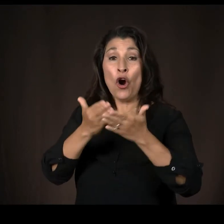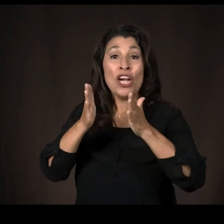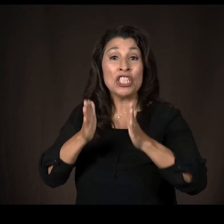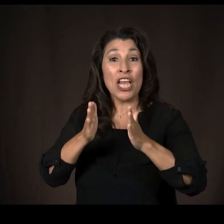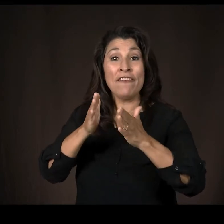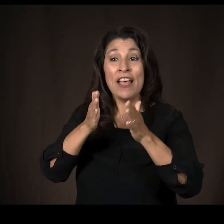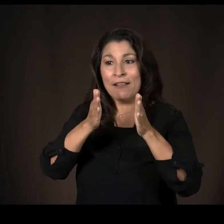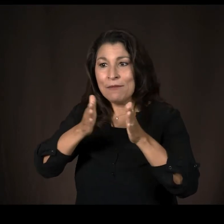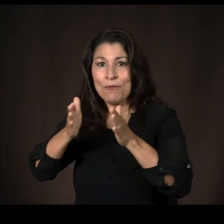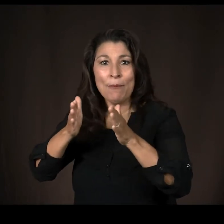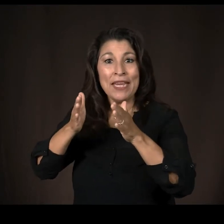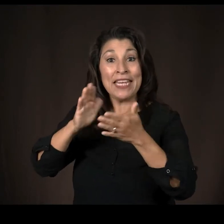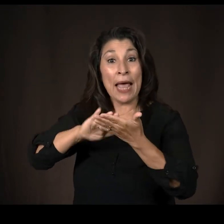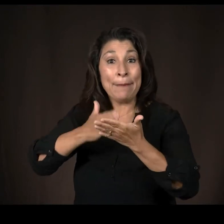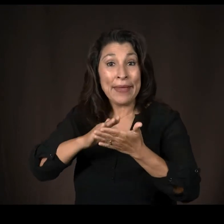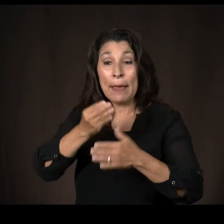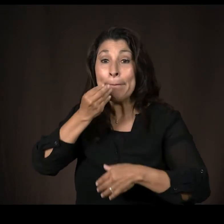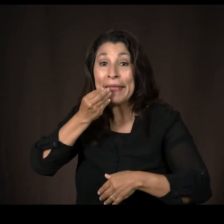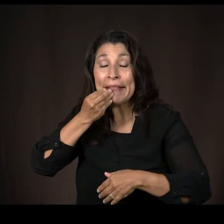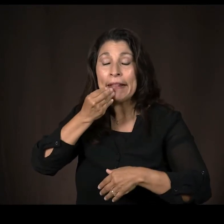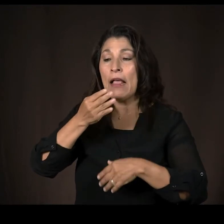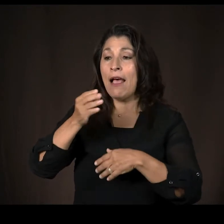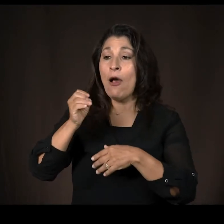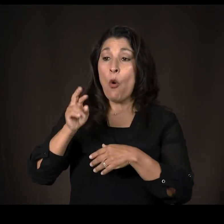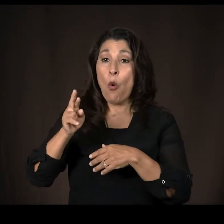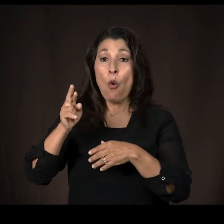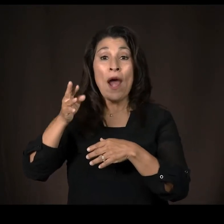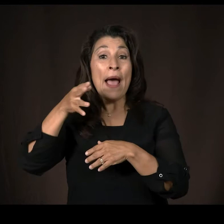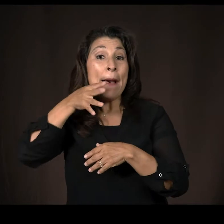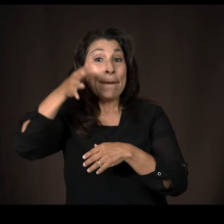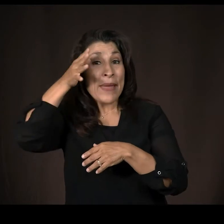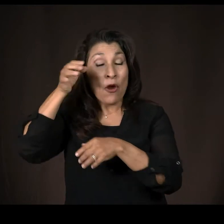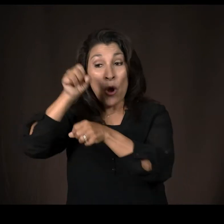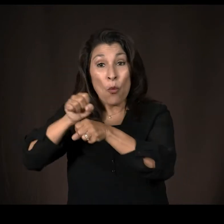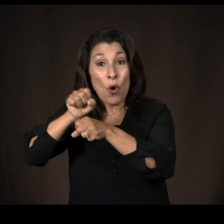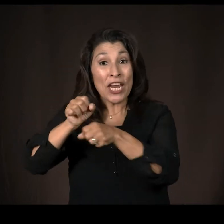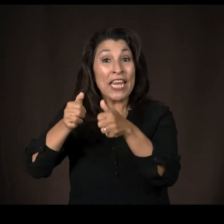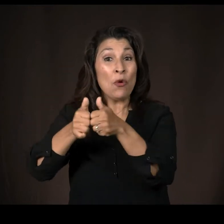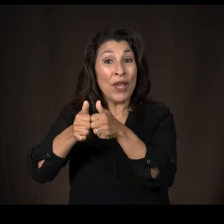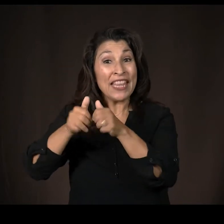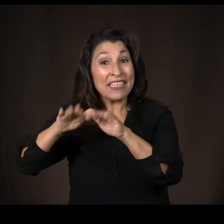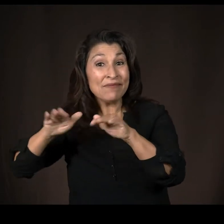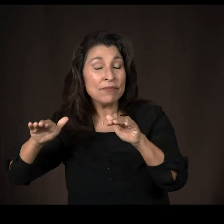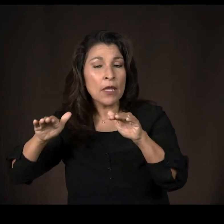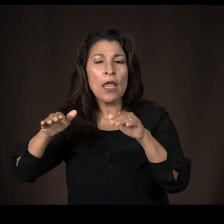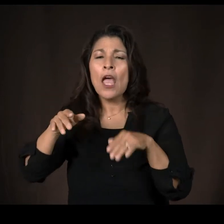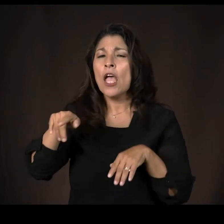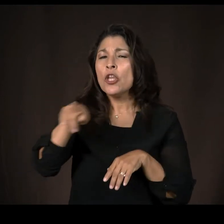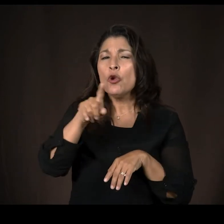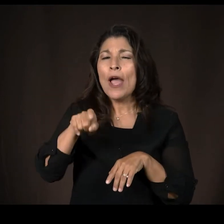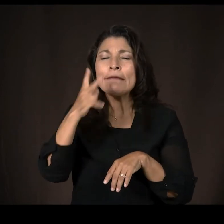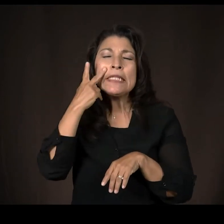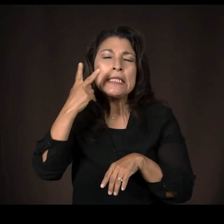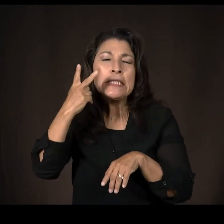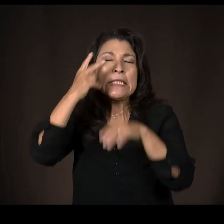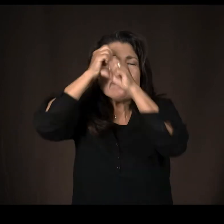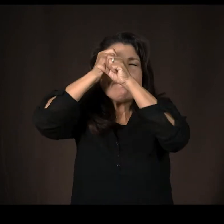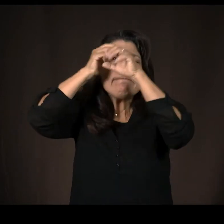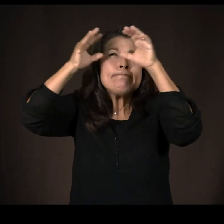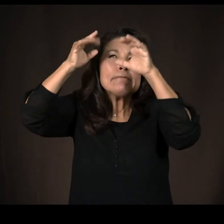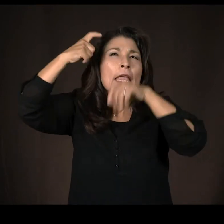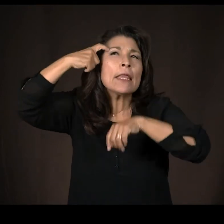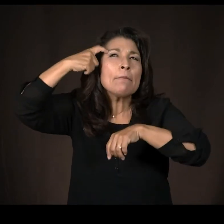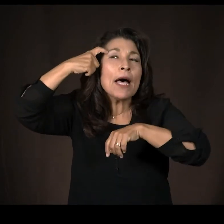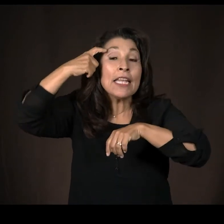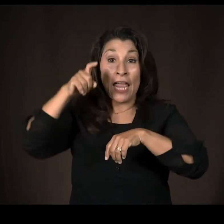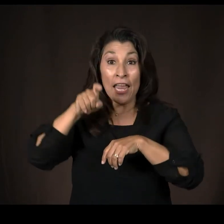you're a leader leading change, or you're a parent working with your kids, you have to see it in your mind, and then you have